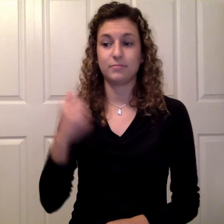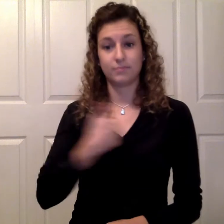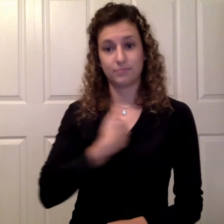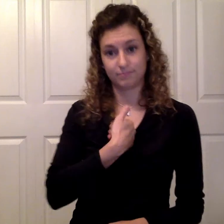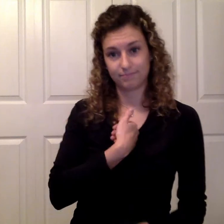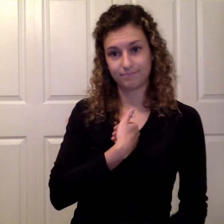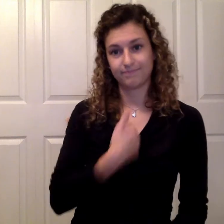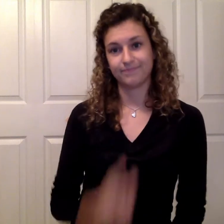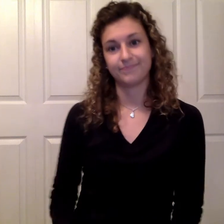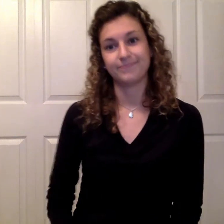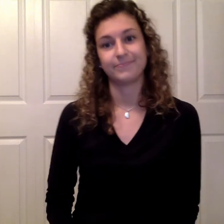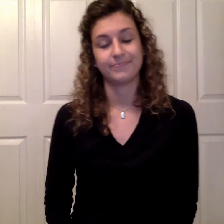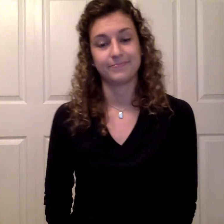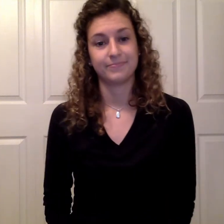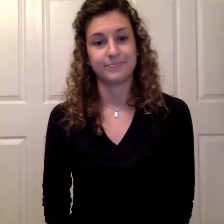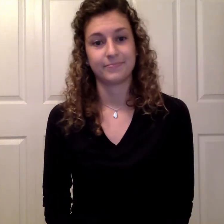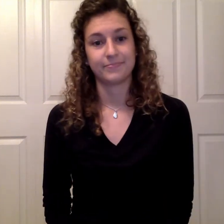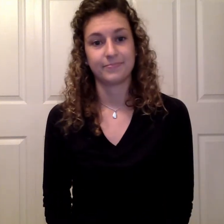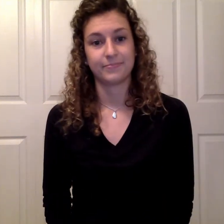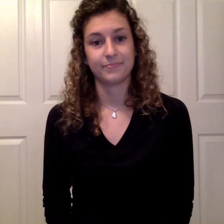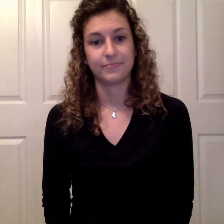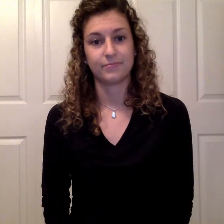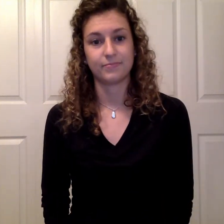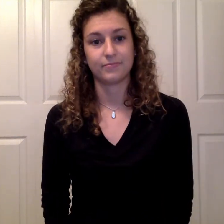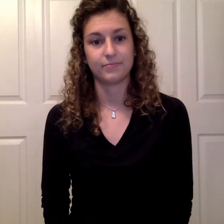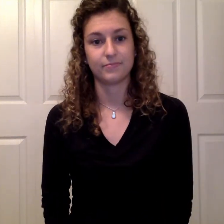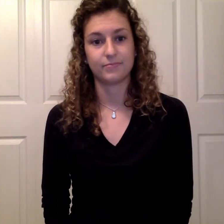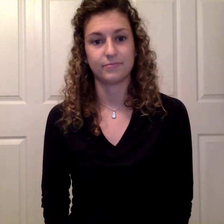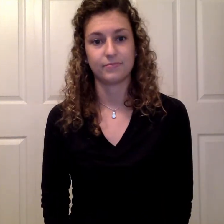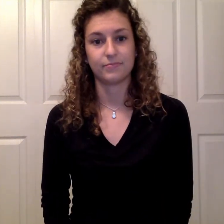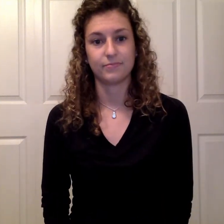So I grew up with my cousins, knowing them as my brothers and my sisters.